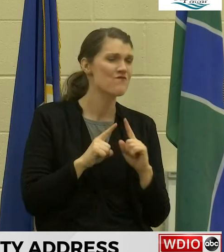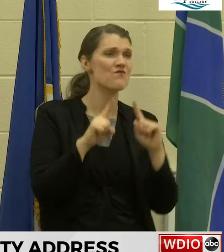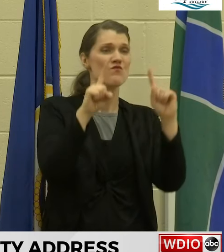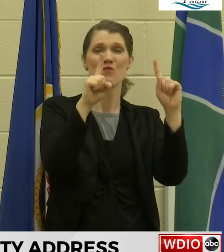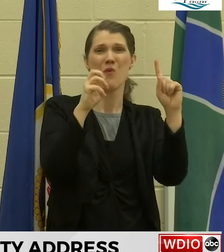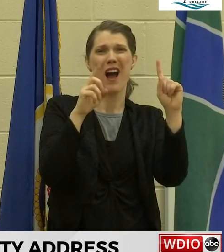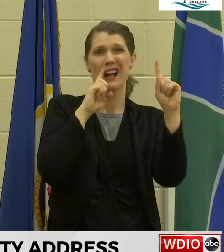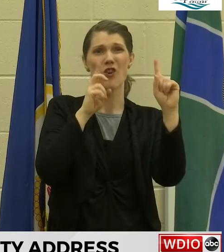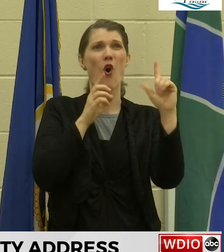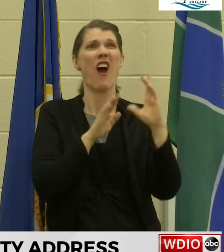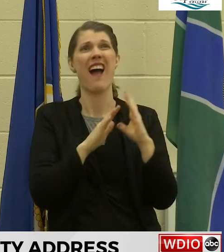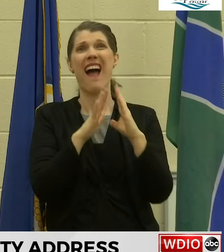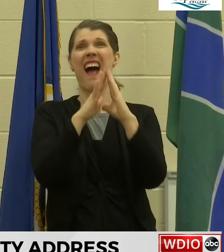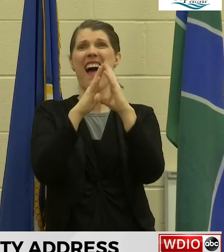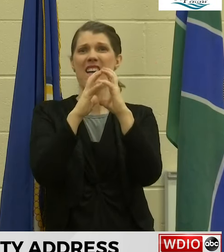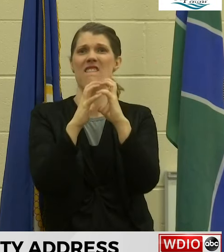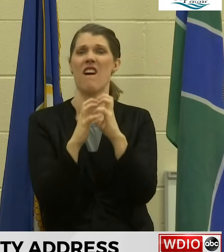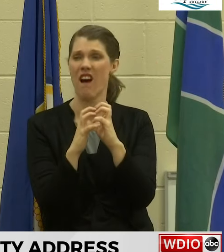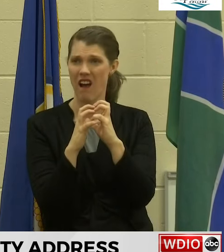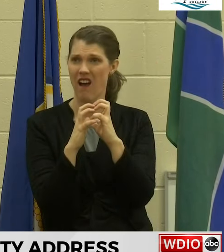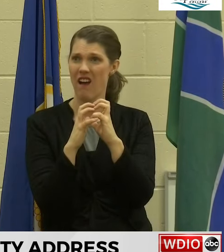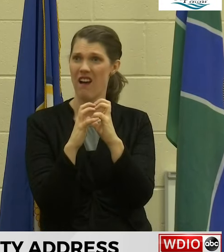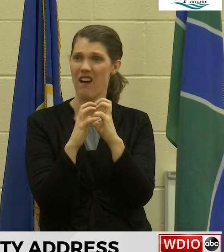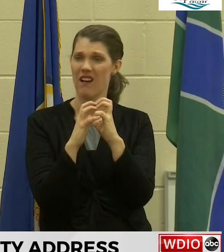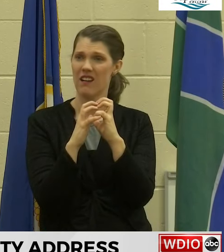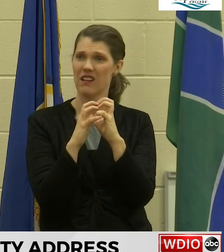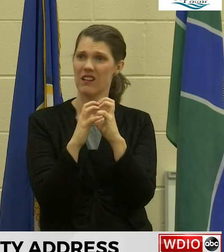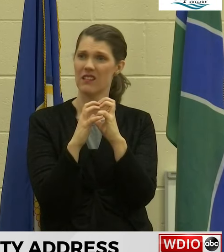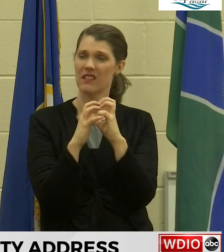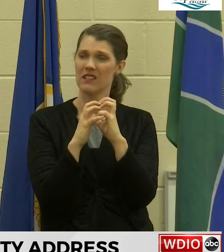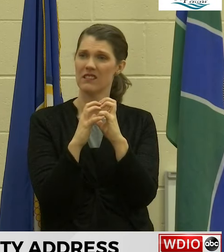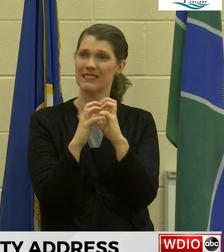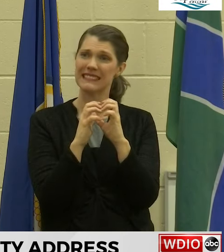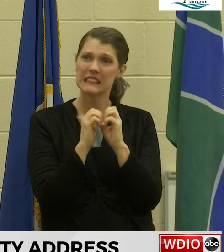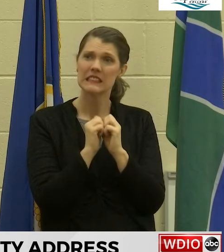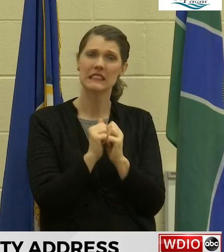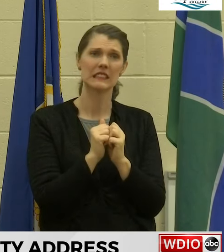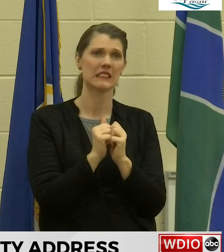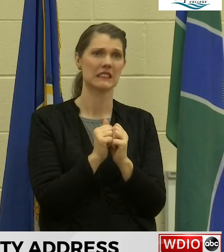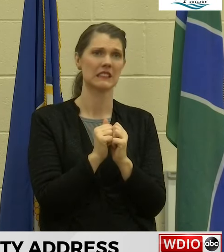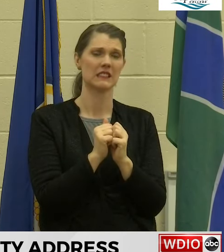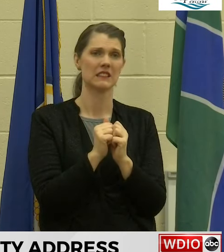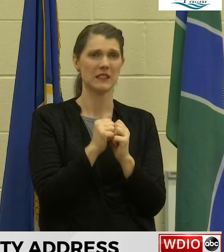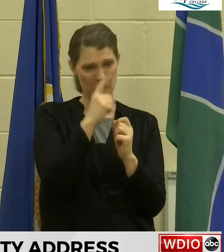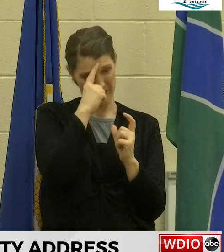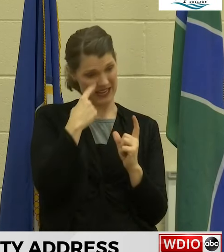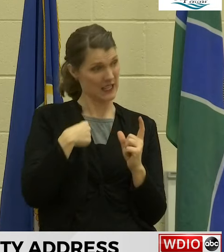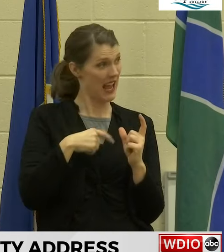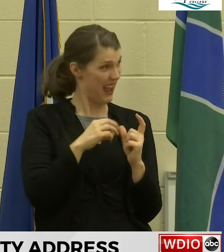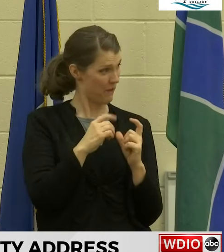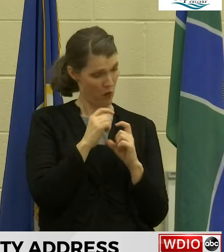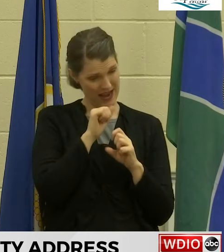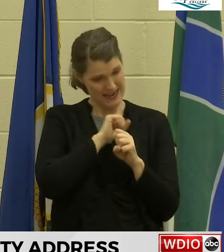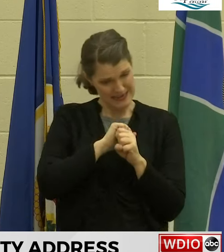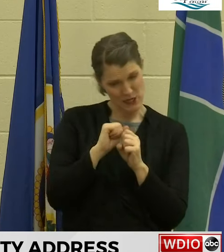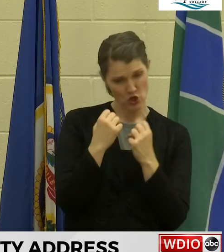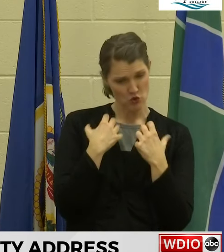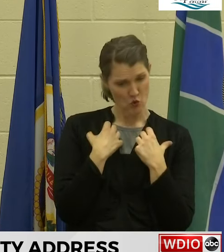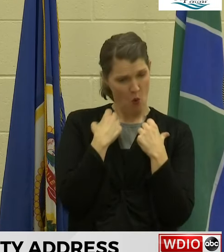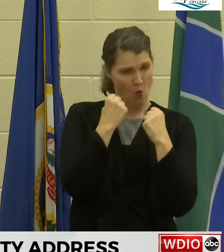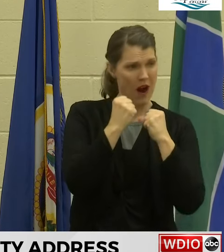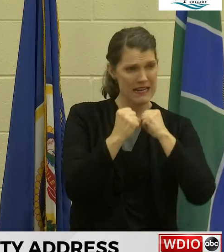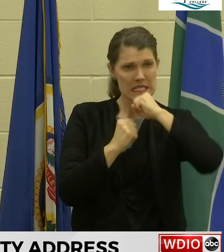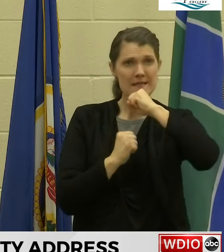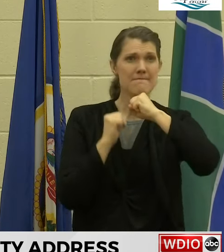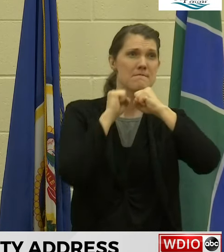as a community. We can only do this together. For together we are stronger, together we